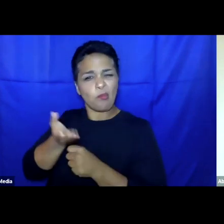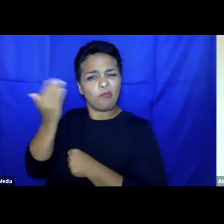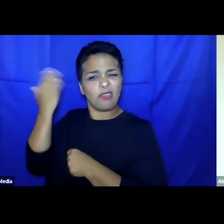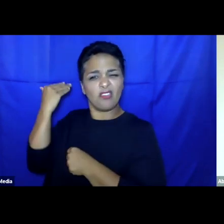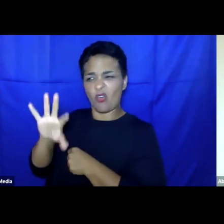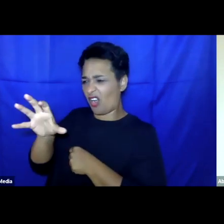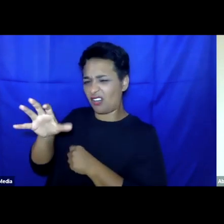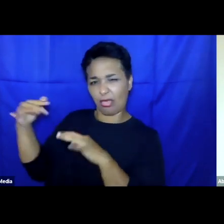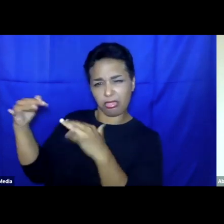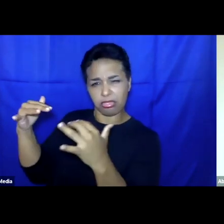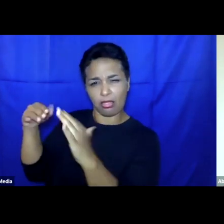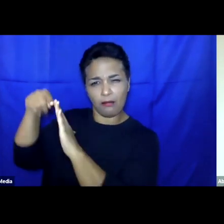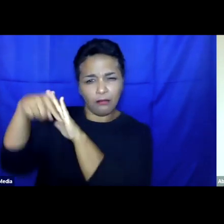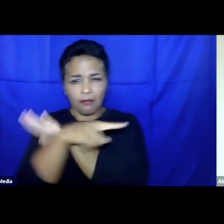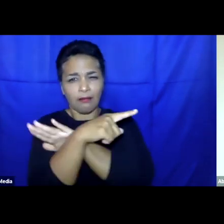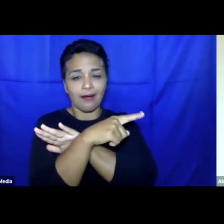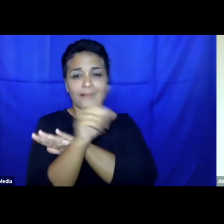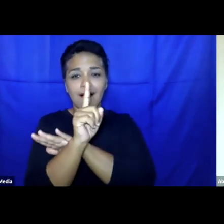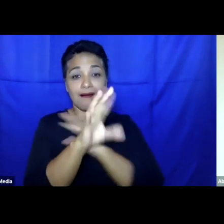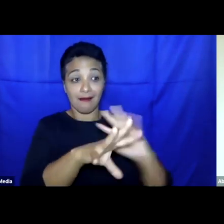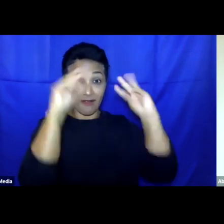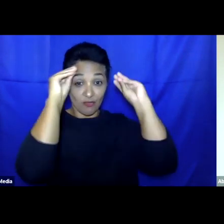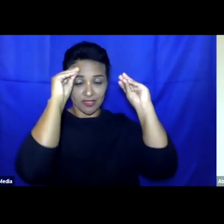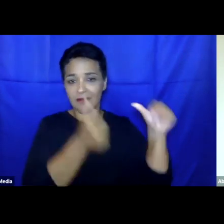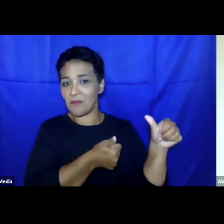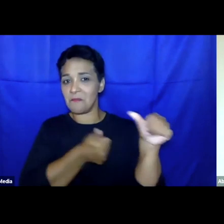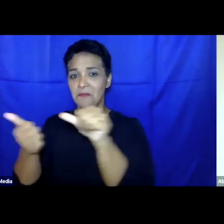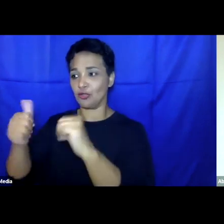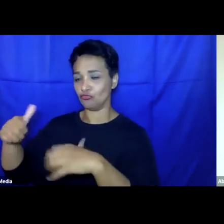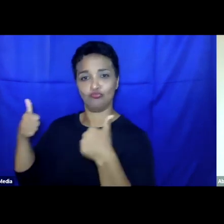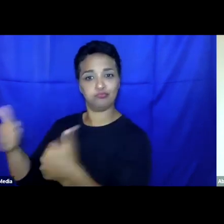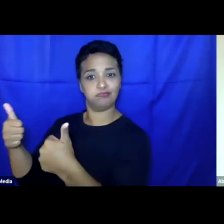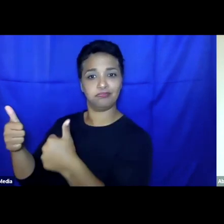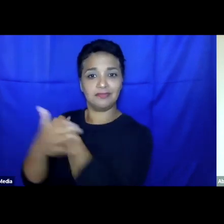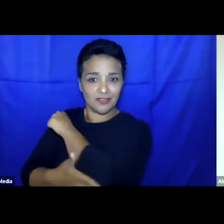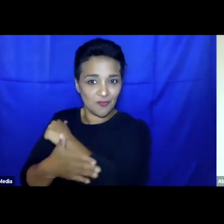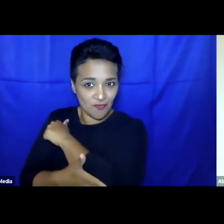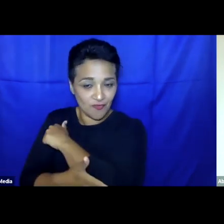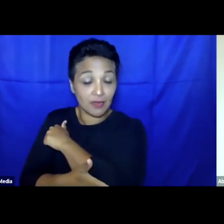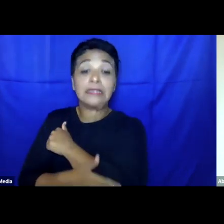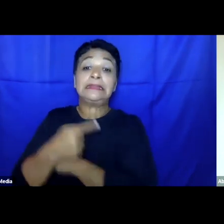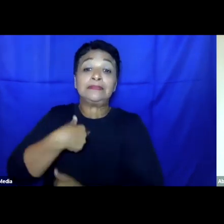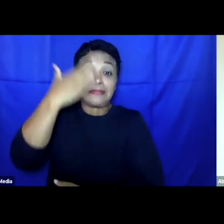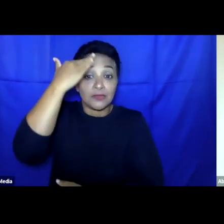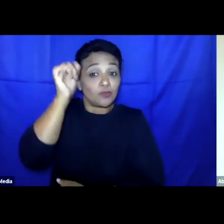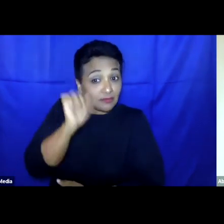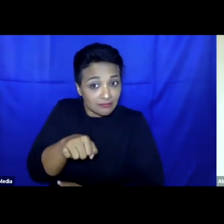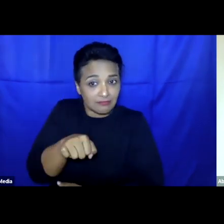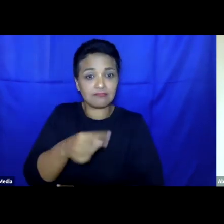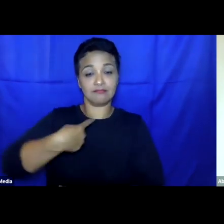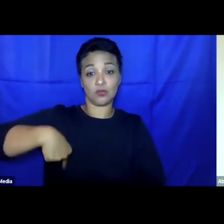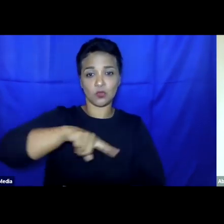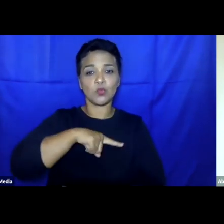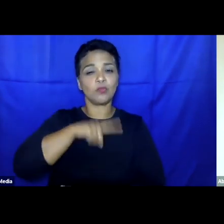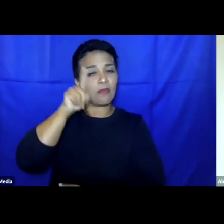yes, education is a durable solution. And therefore, I believe, the higher we implement